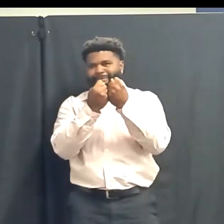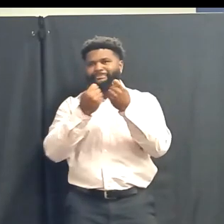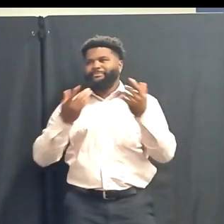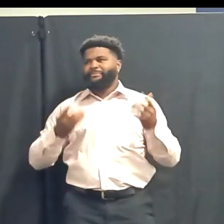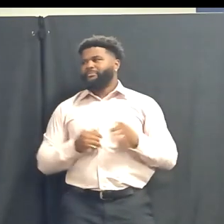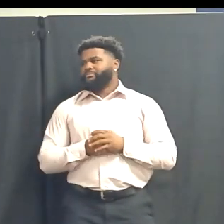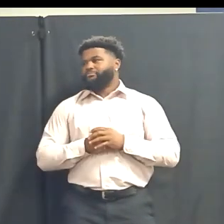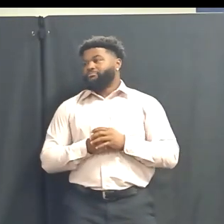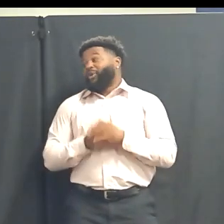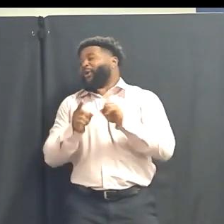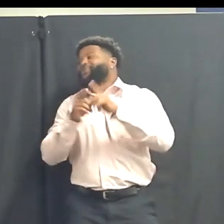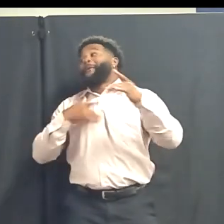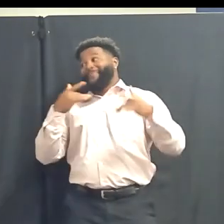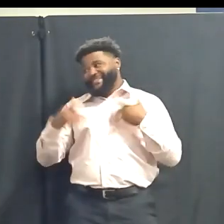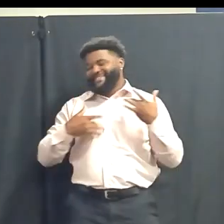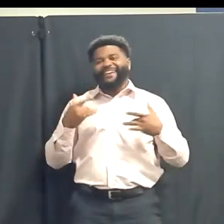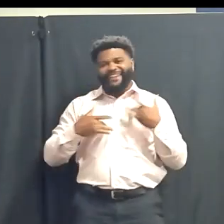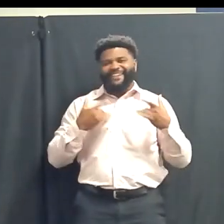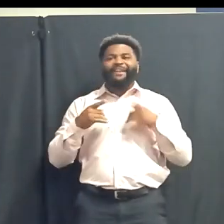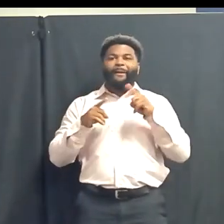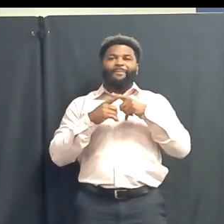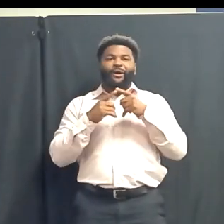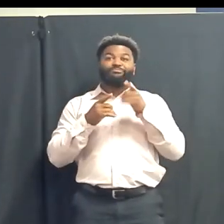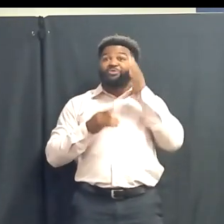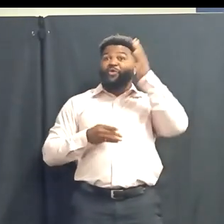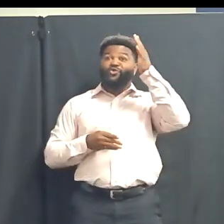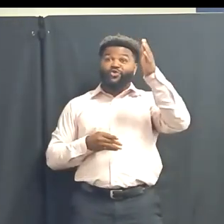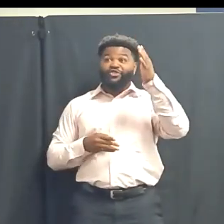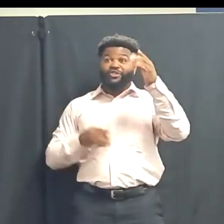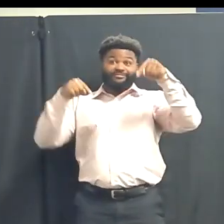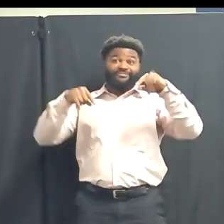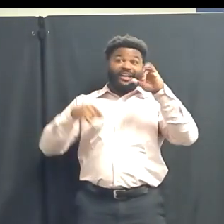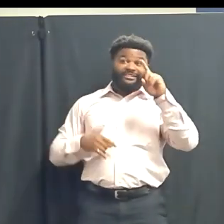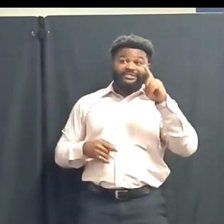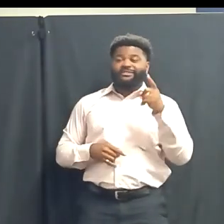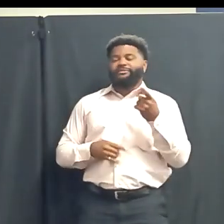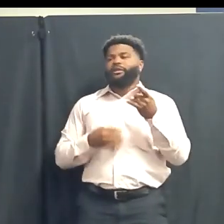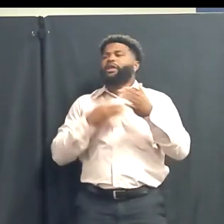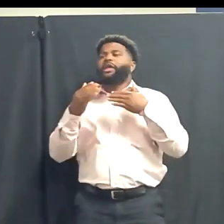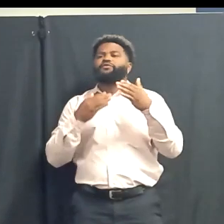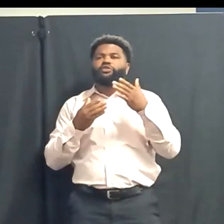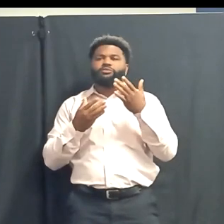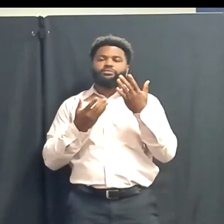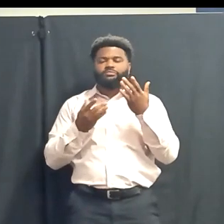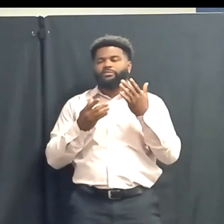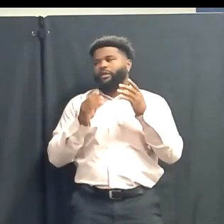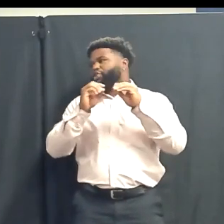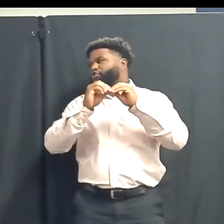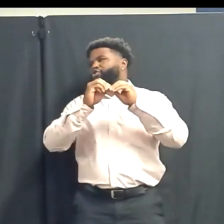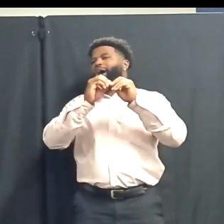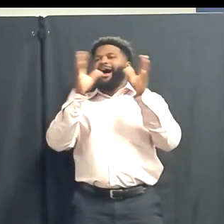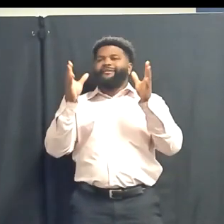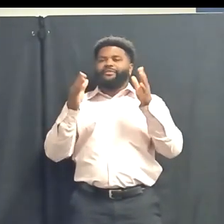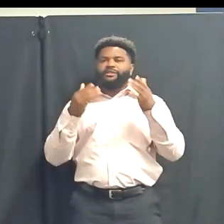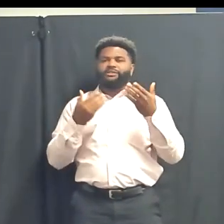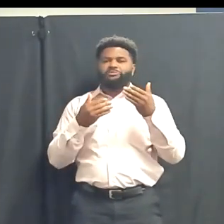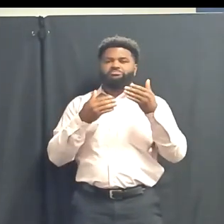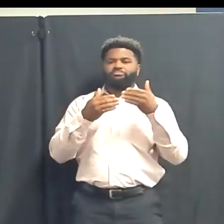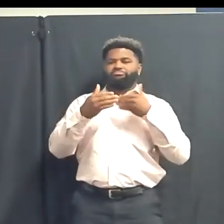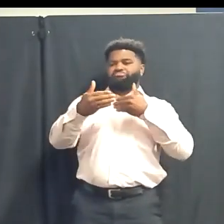I'm excited about the future, even though there are some obvious